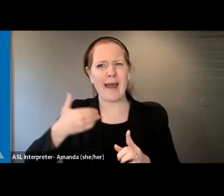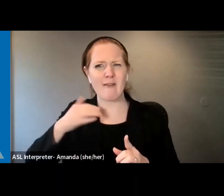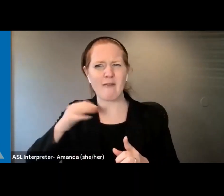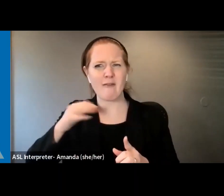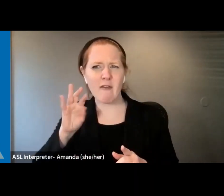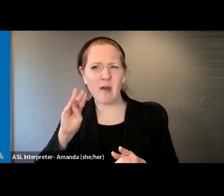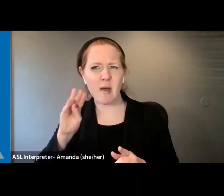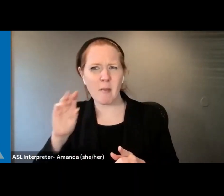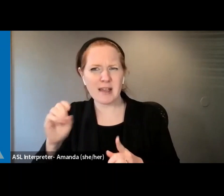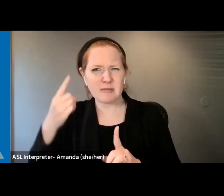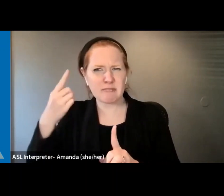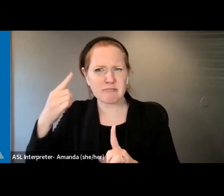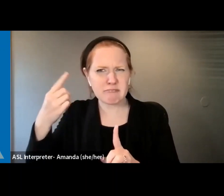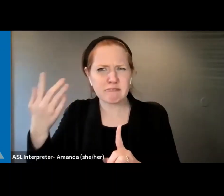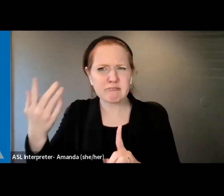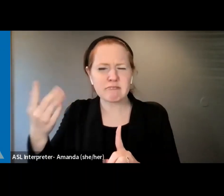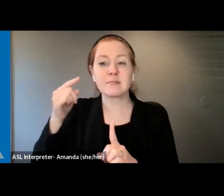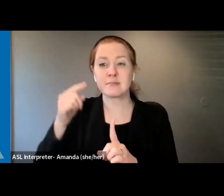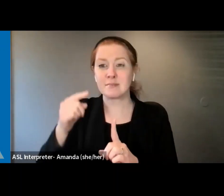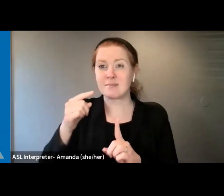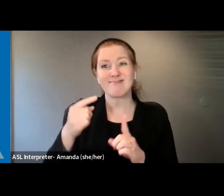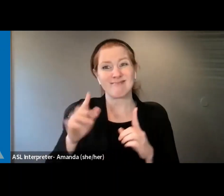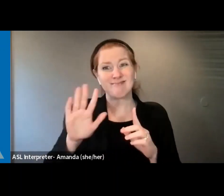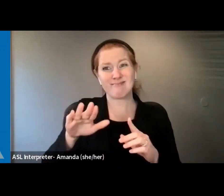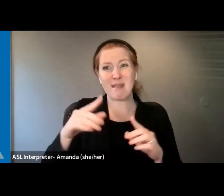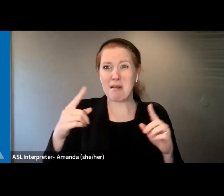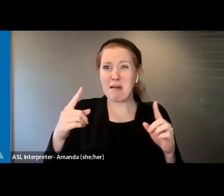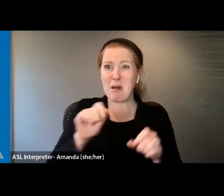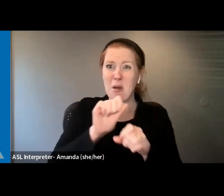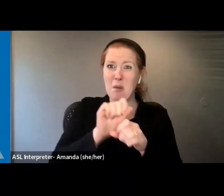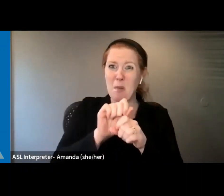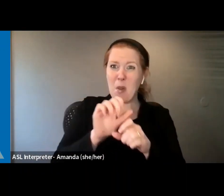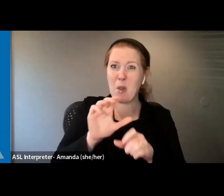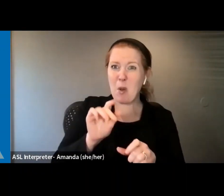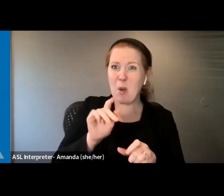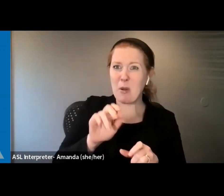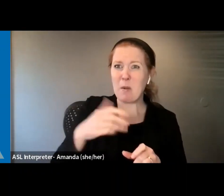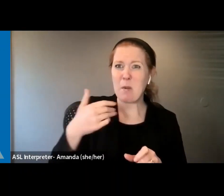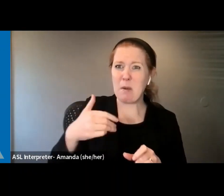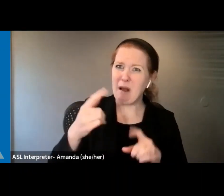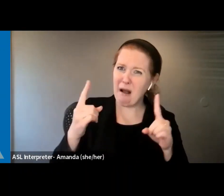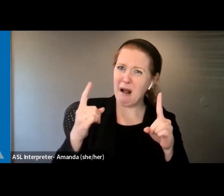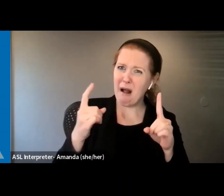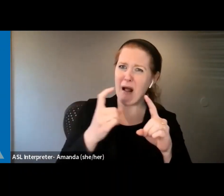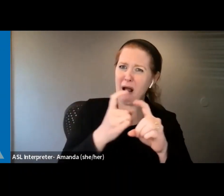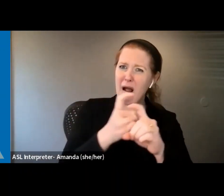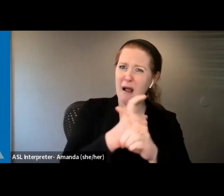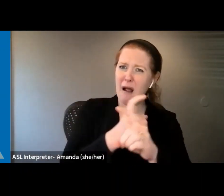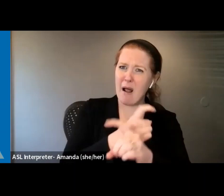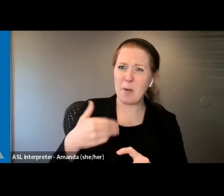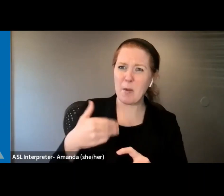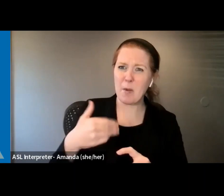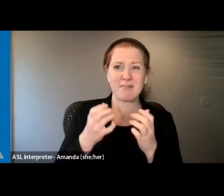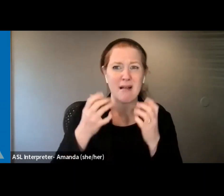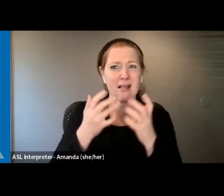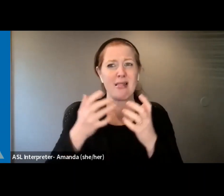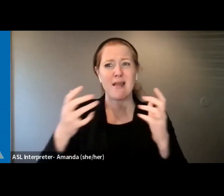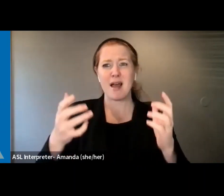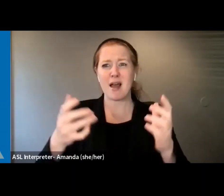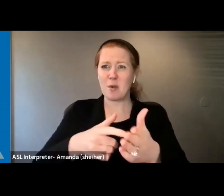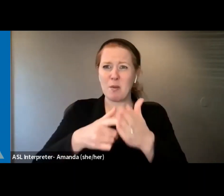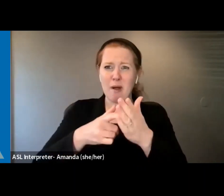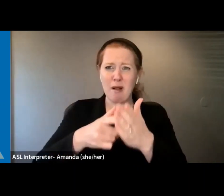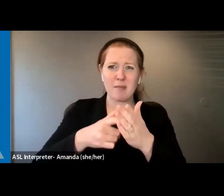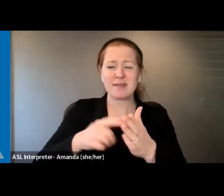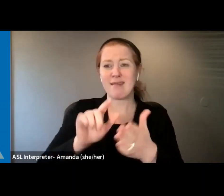because it's pretty complicated being an employer. There's a lot of requirements, kind of legal requirements